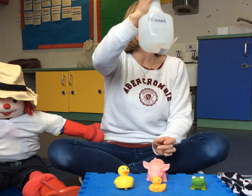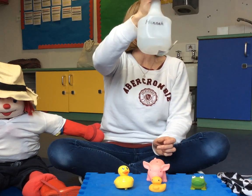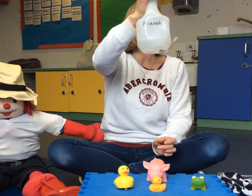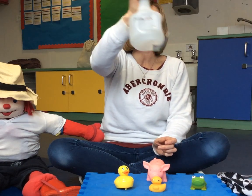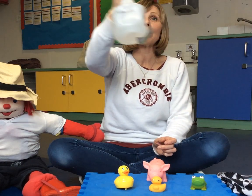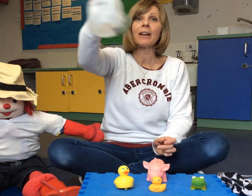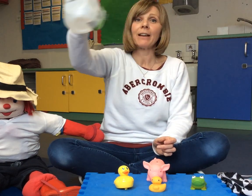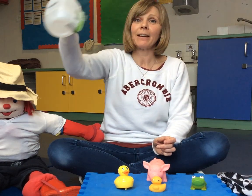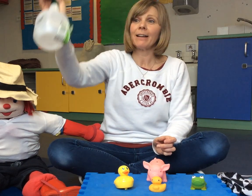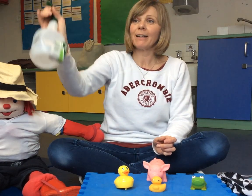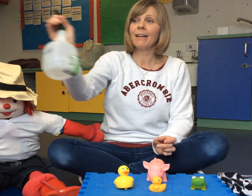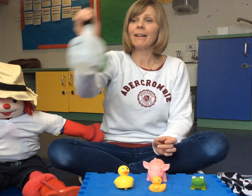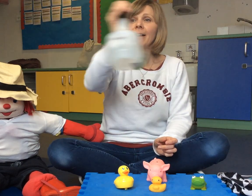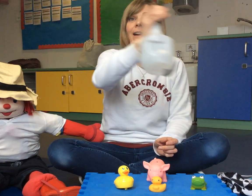splash!